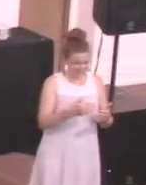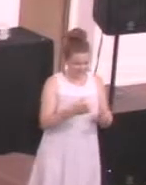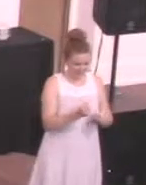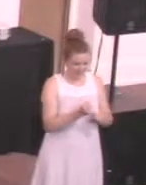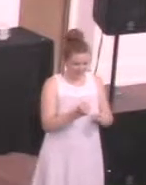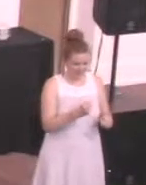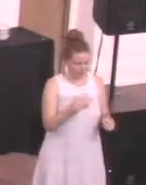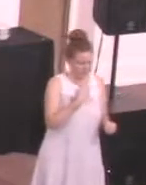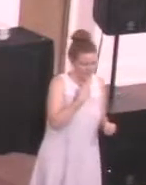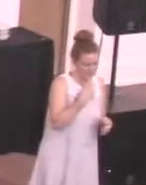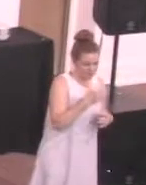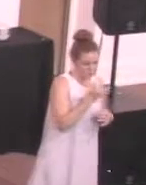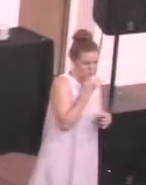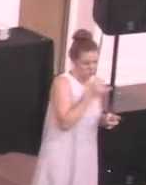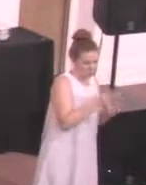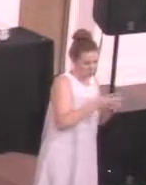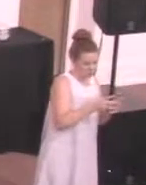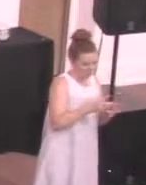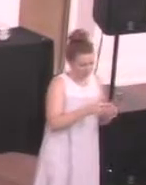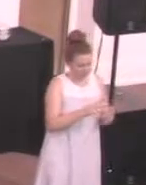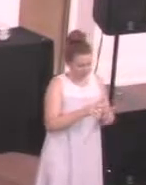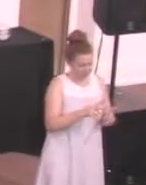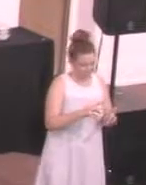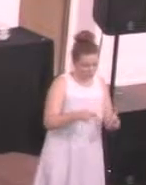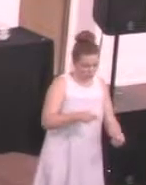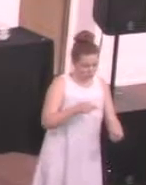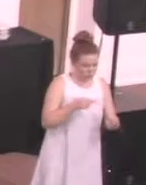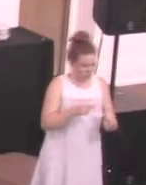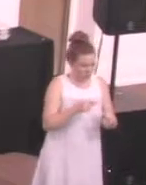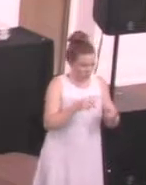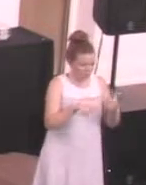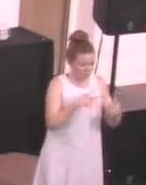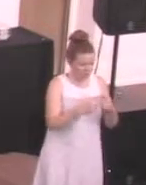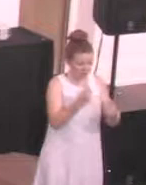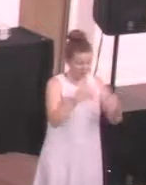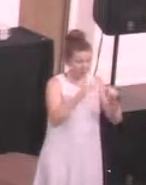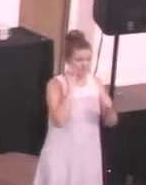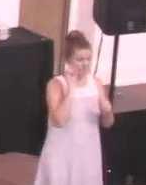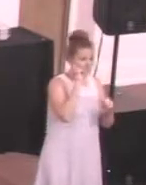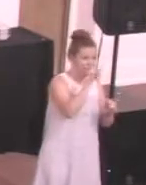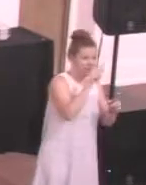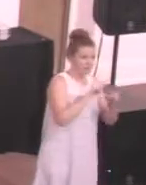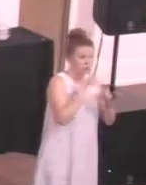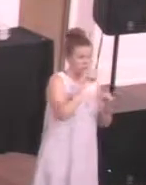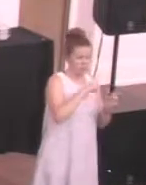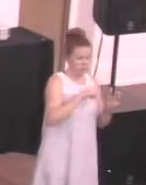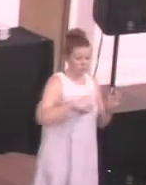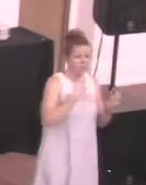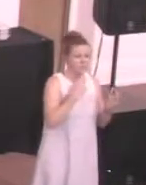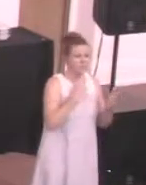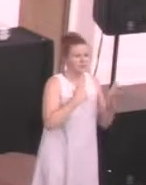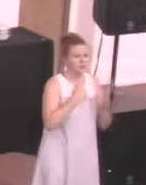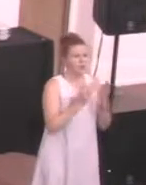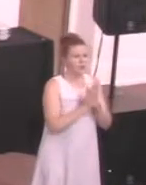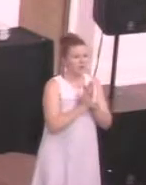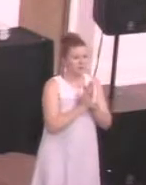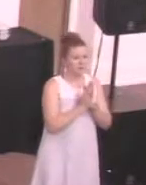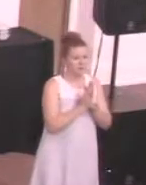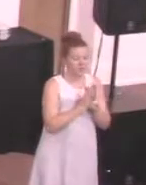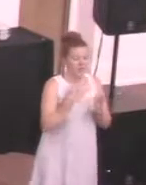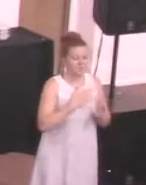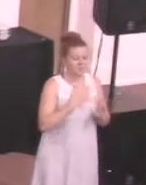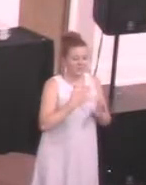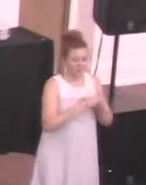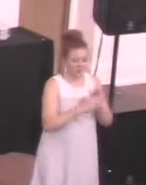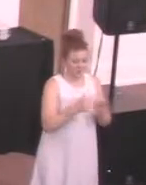wrong people again. We stumble. But when you come back to the Lord and you repent, say, Lord, I'm so sorry. Will you